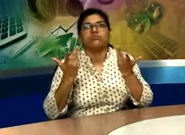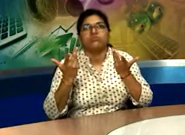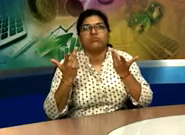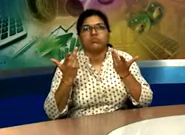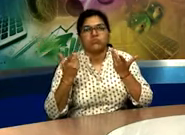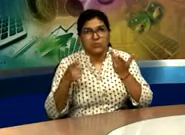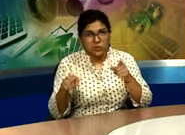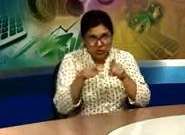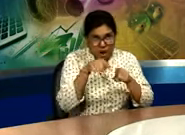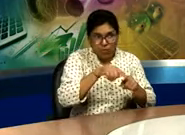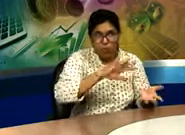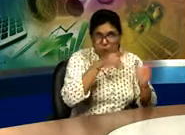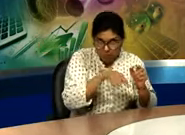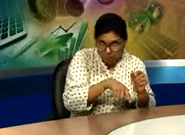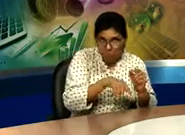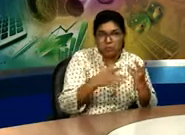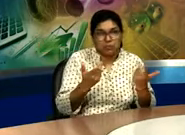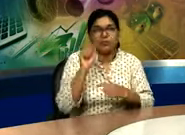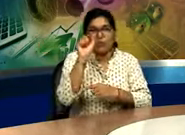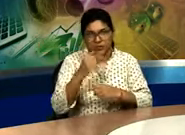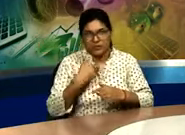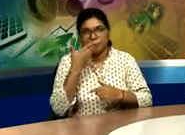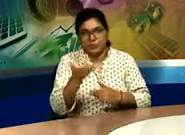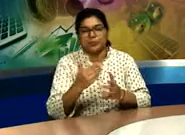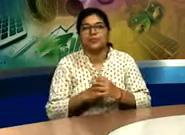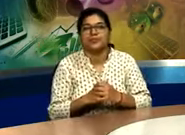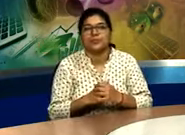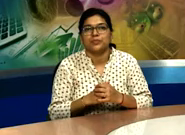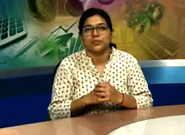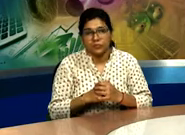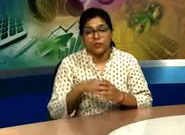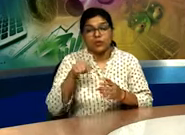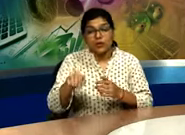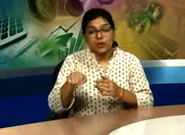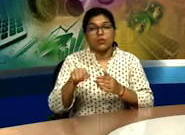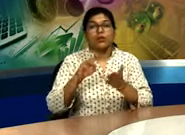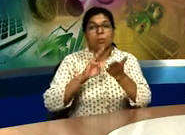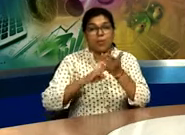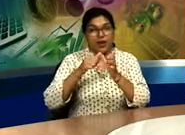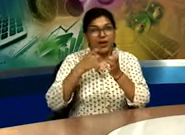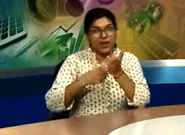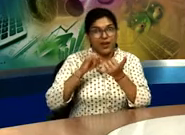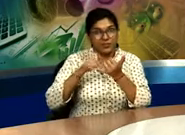Do you all know that Mars has seasons just like the Earth?